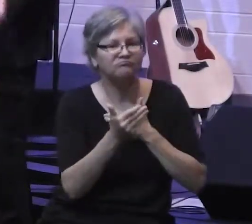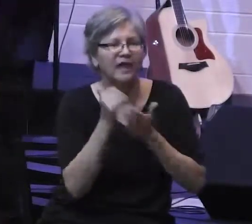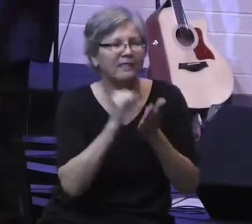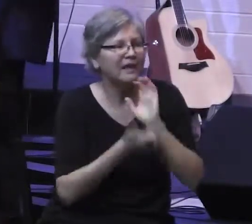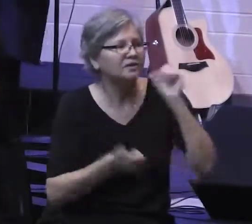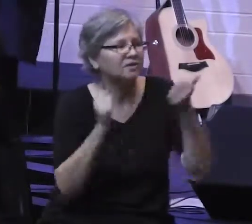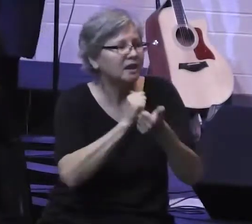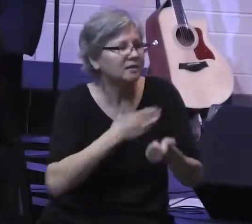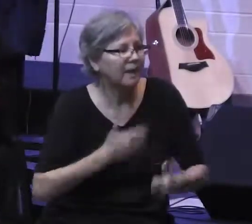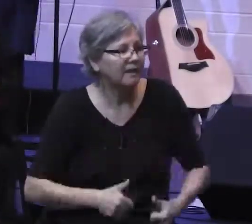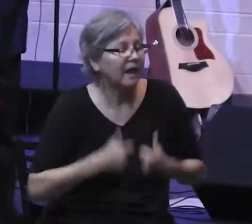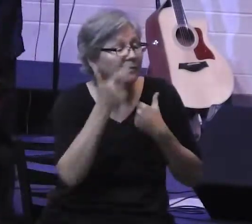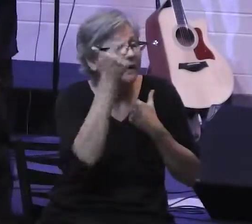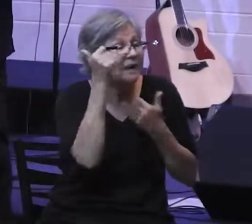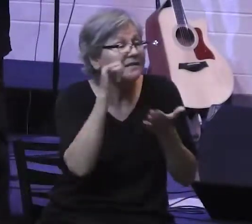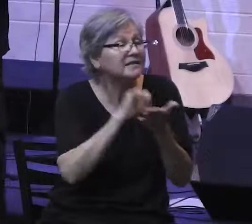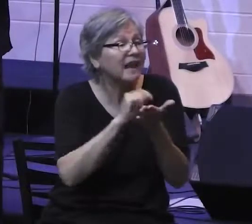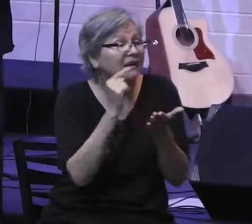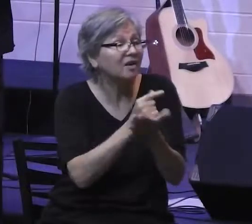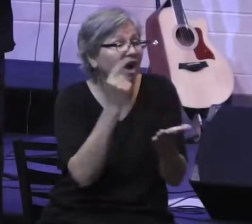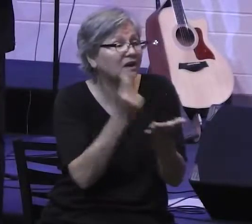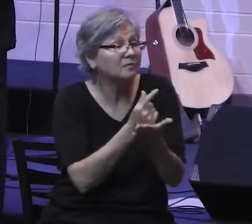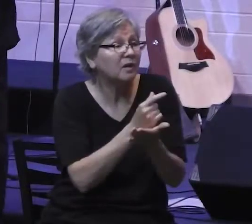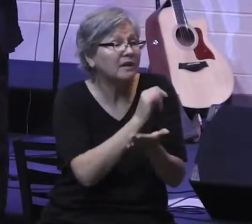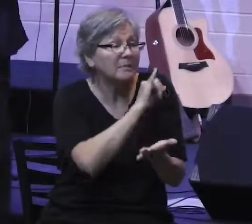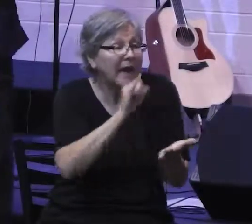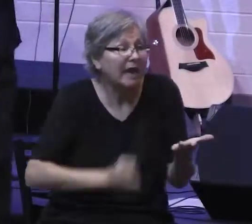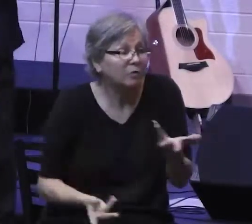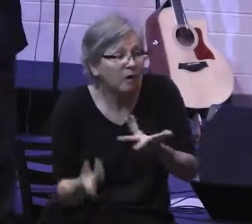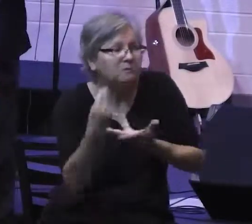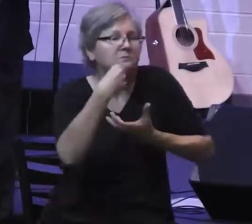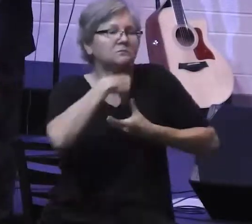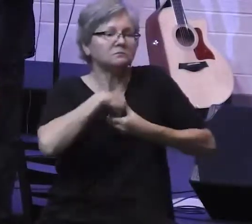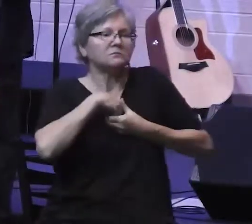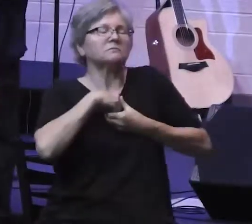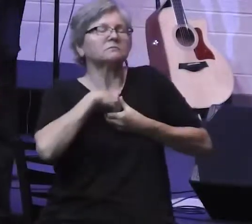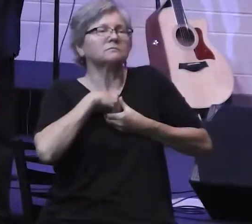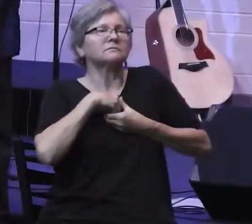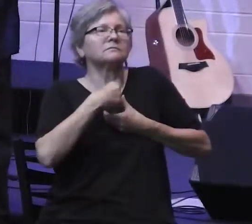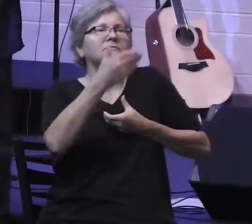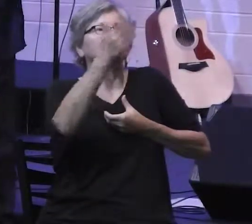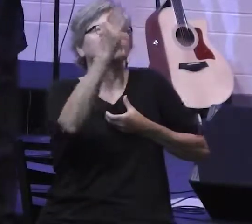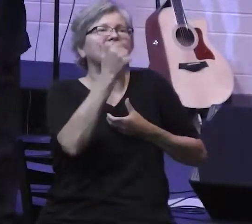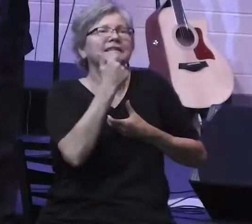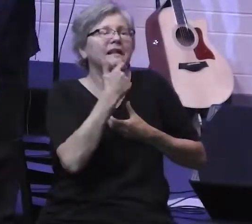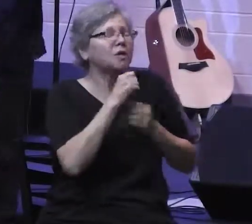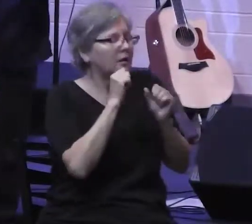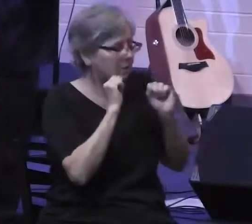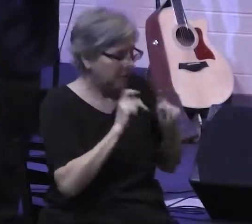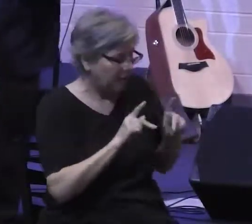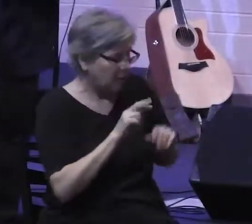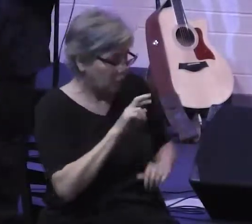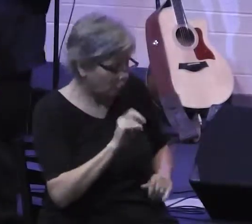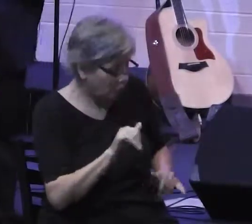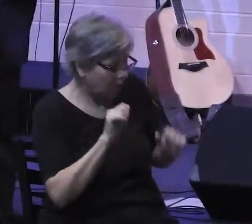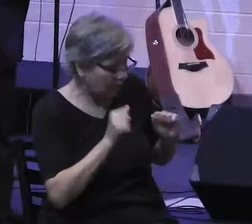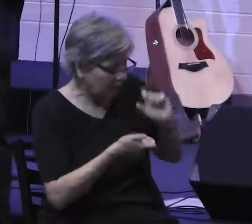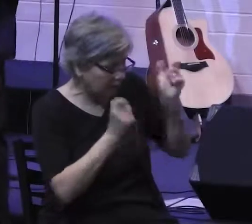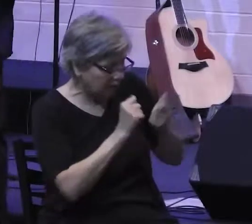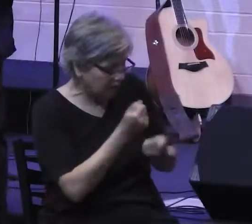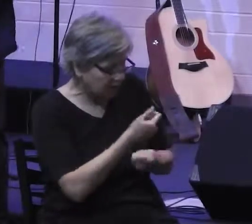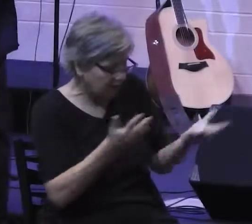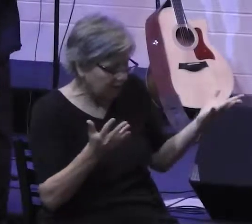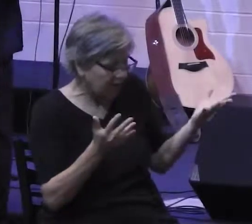life because the gospel of Emmanuel comes into me and says, you know what? We can change everything. We can set the captives free and give sight